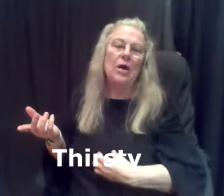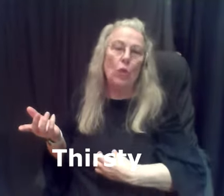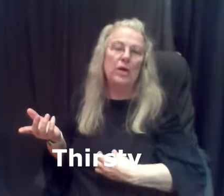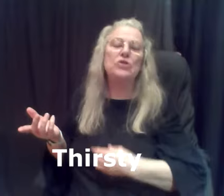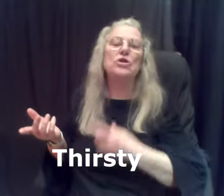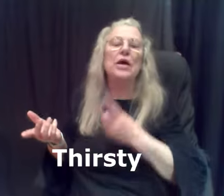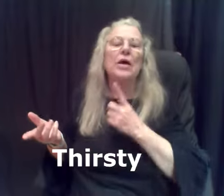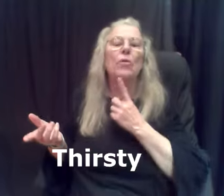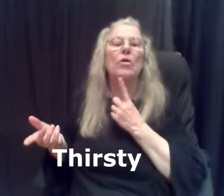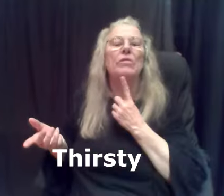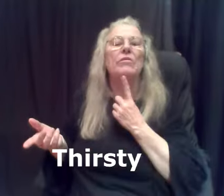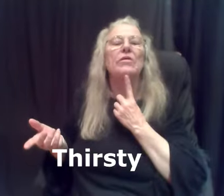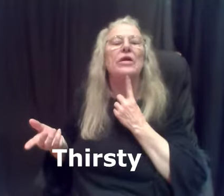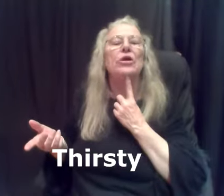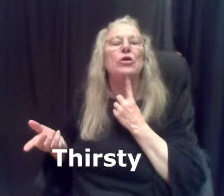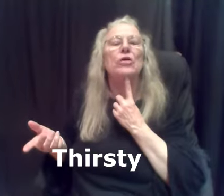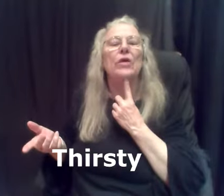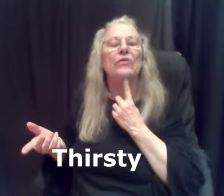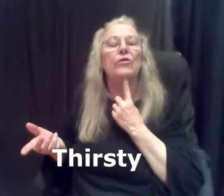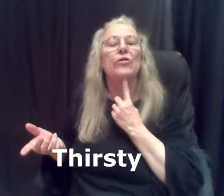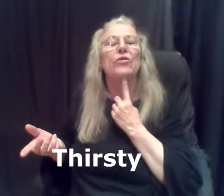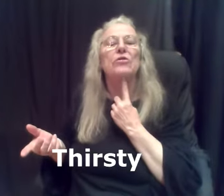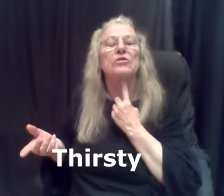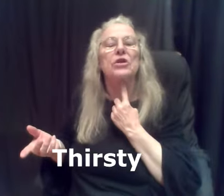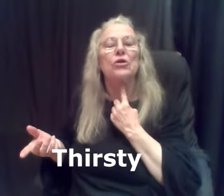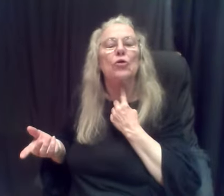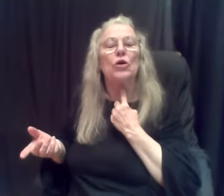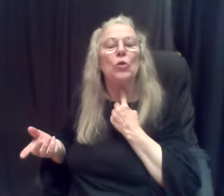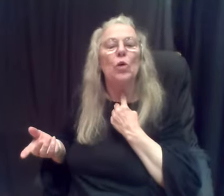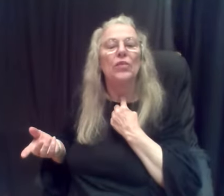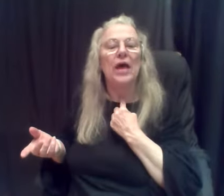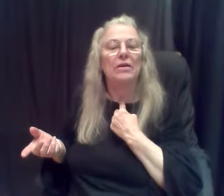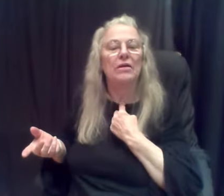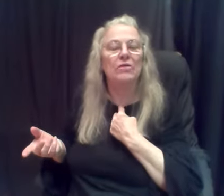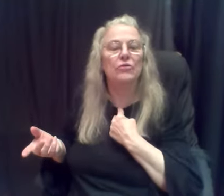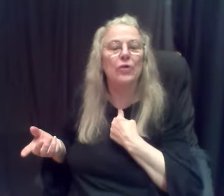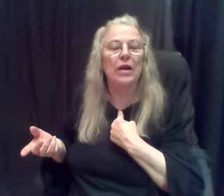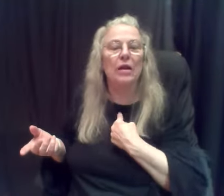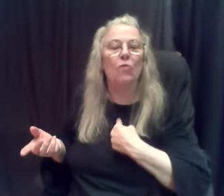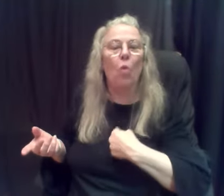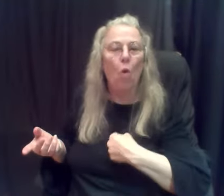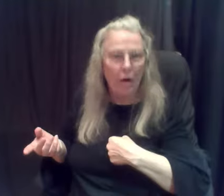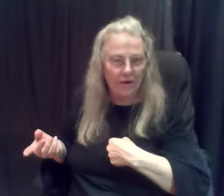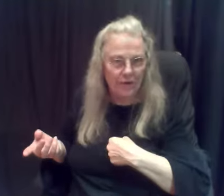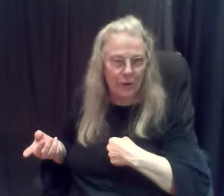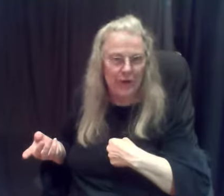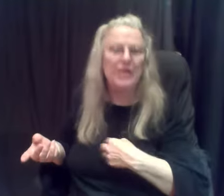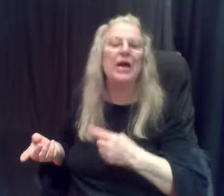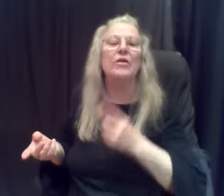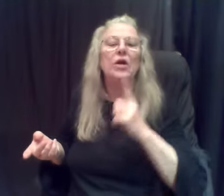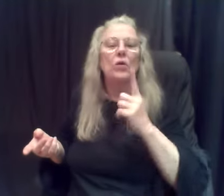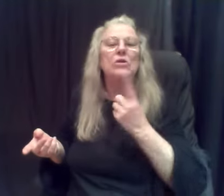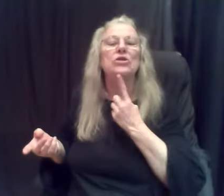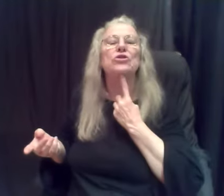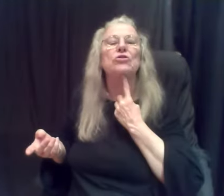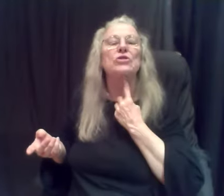wish. Well, if you're thirsty, you're going to want that trail of water going down, which is usually a little